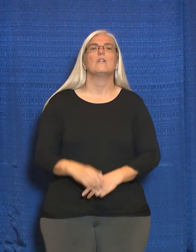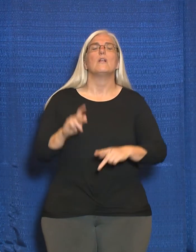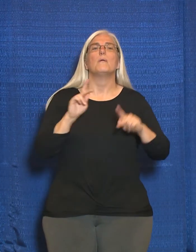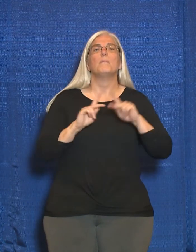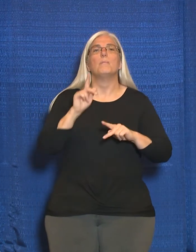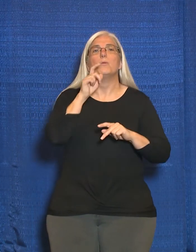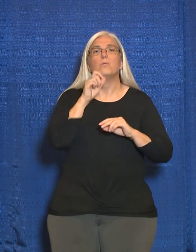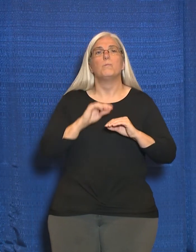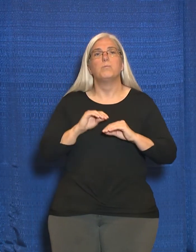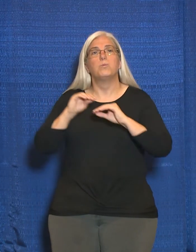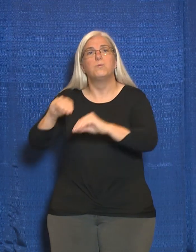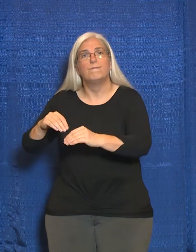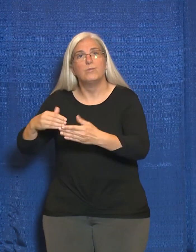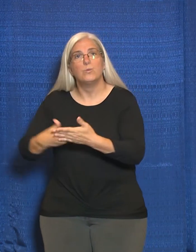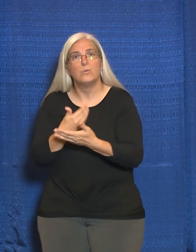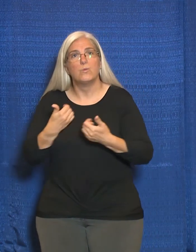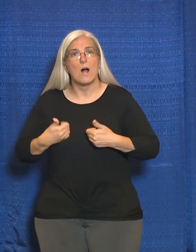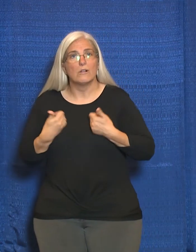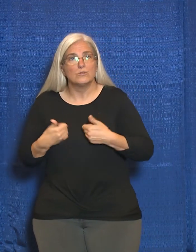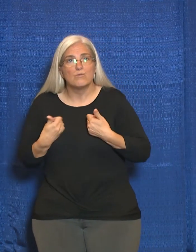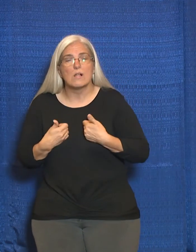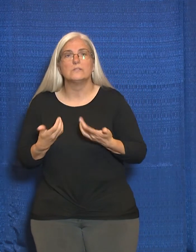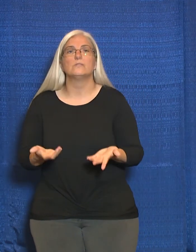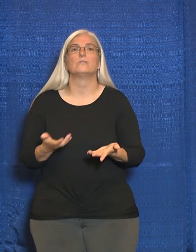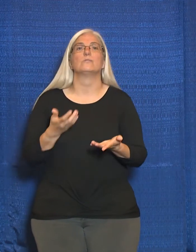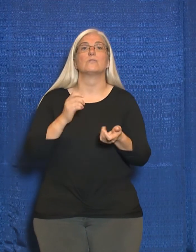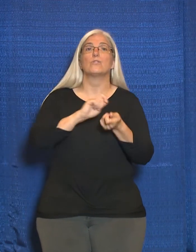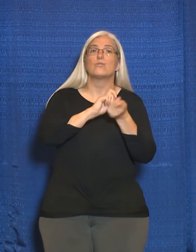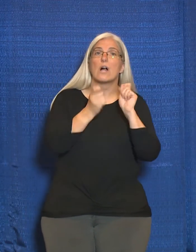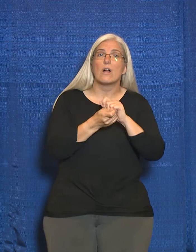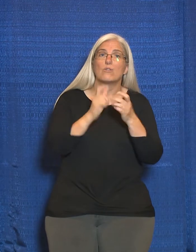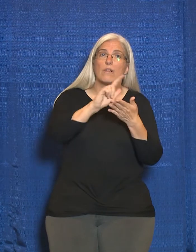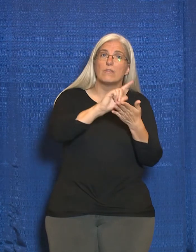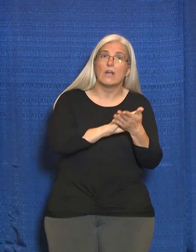Clients who have moved to a new address, changed their legal name, or